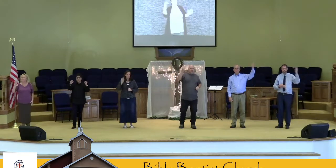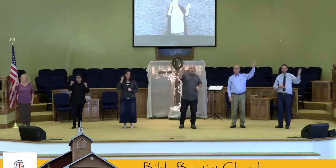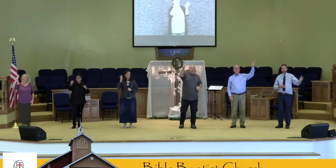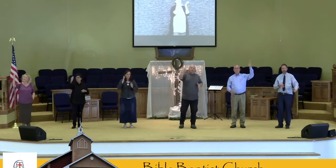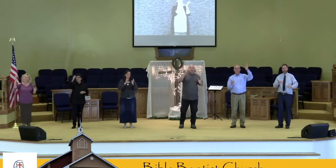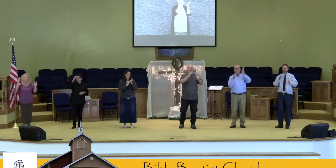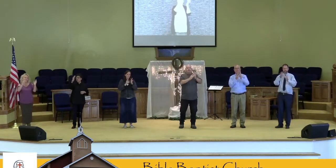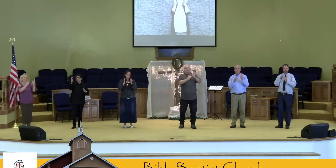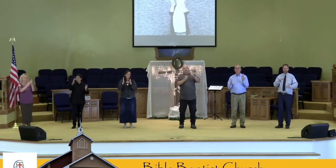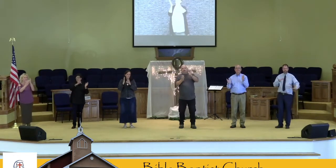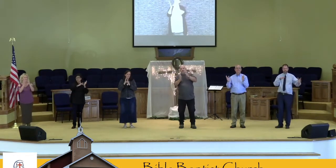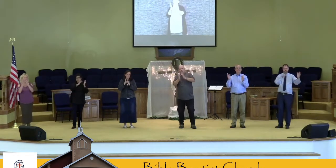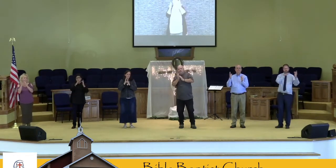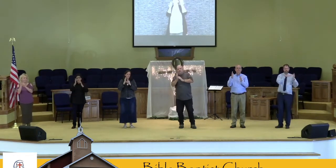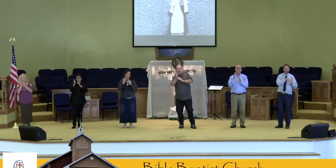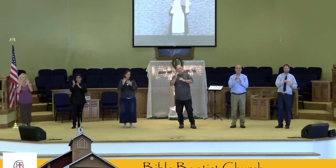There, Jesus waits